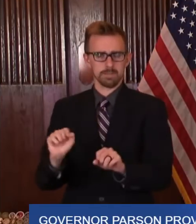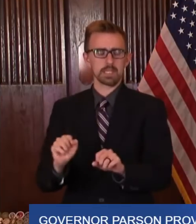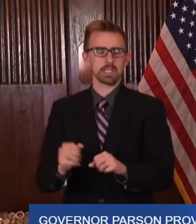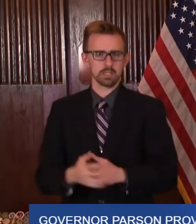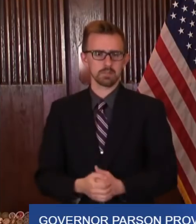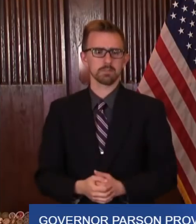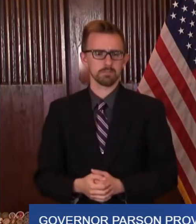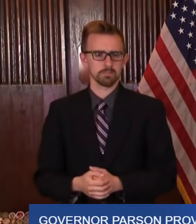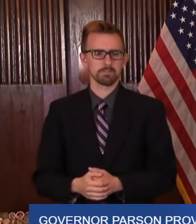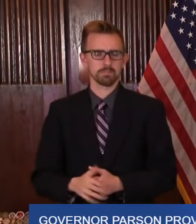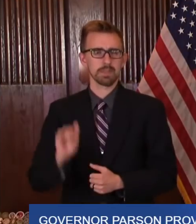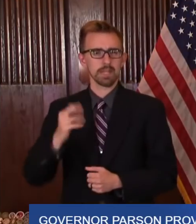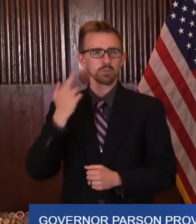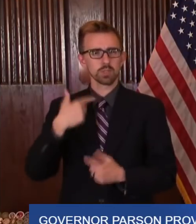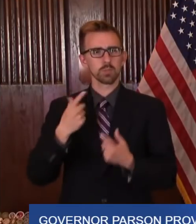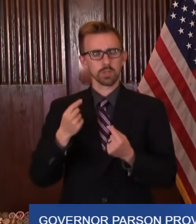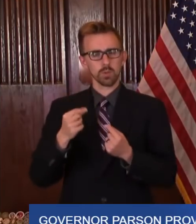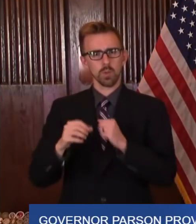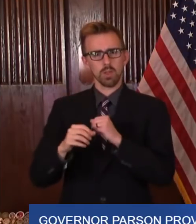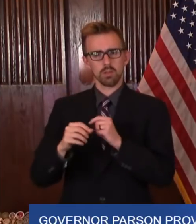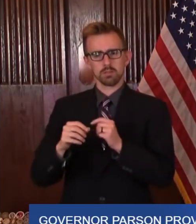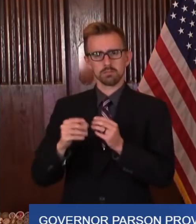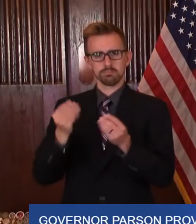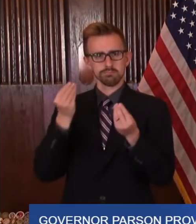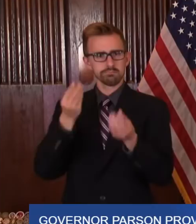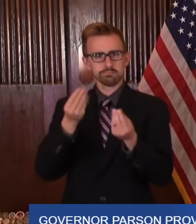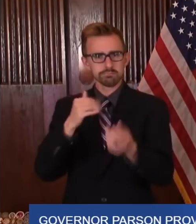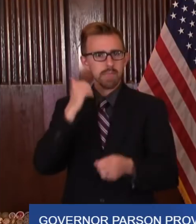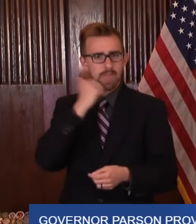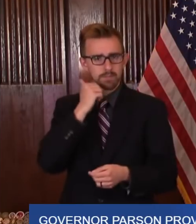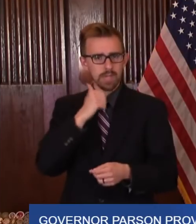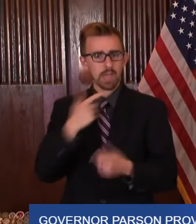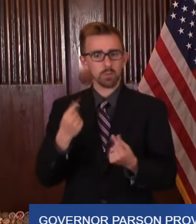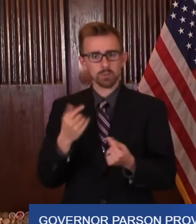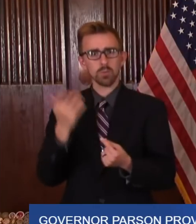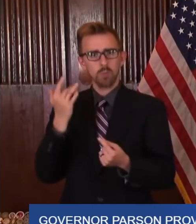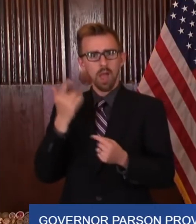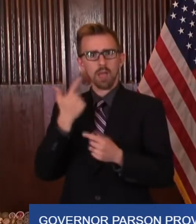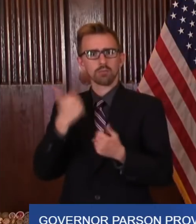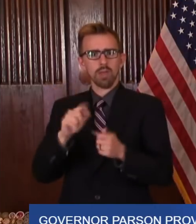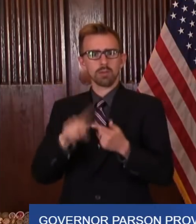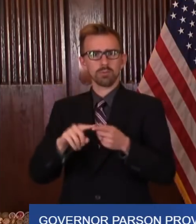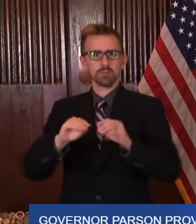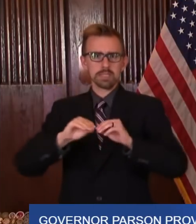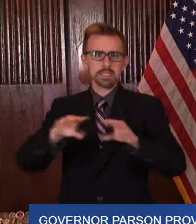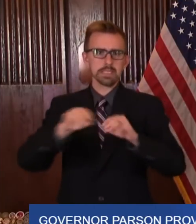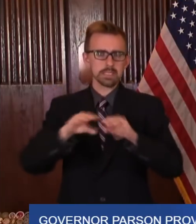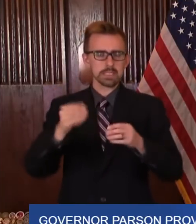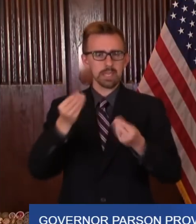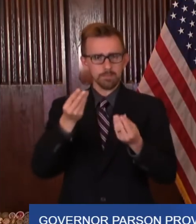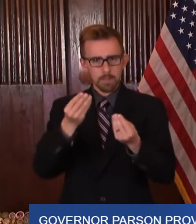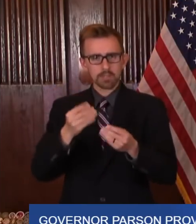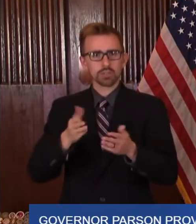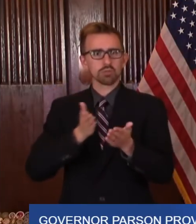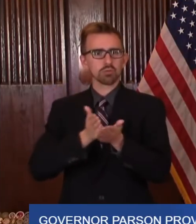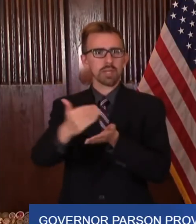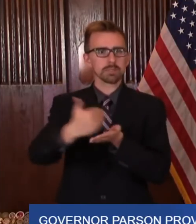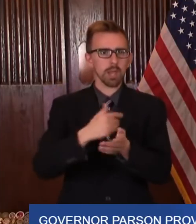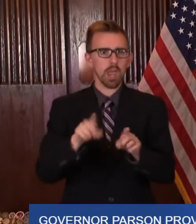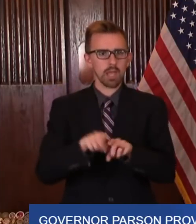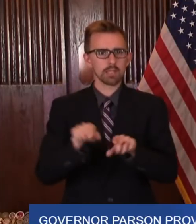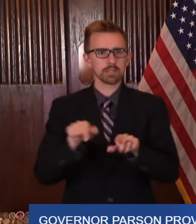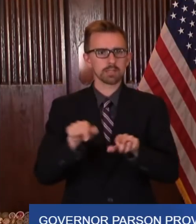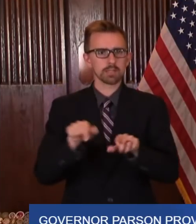one of the reasons we do these briefings, we've did them so long for every day, is to try to get as much information out there, be as transparent as we can.